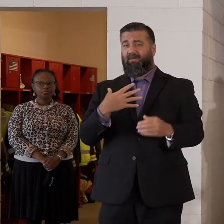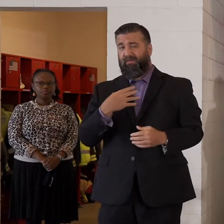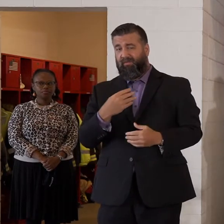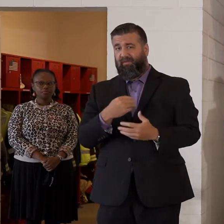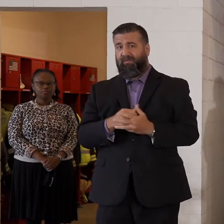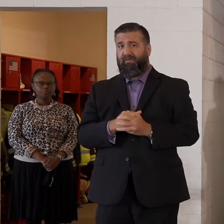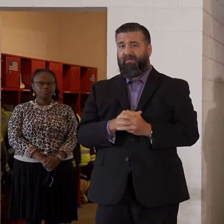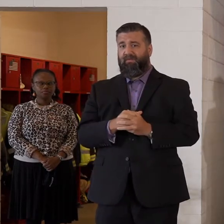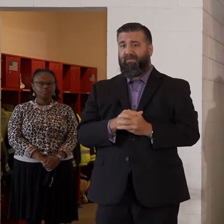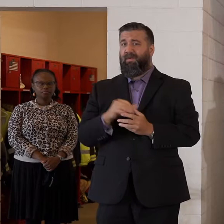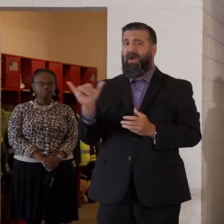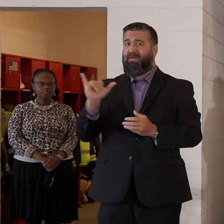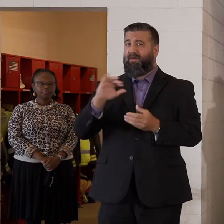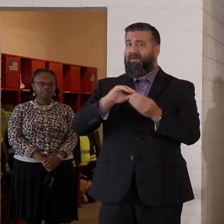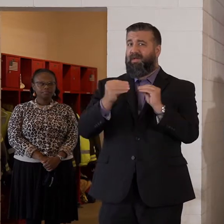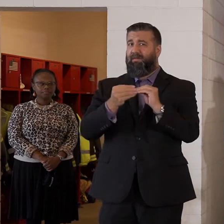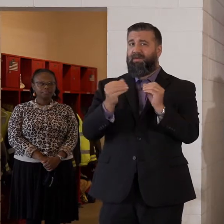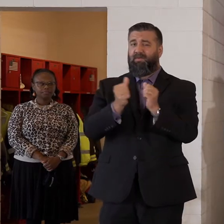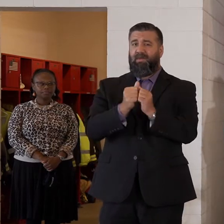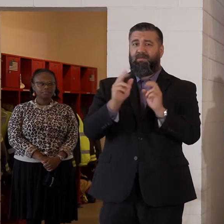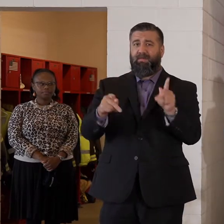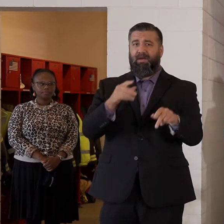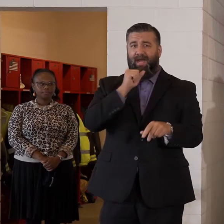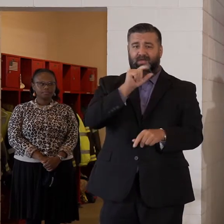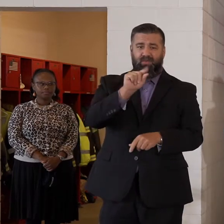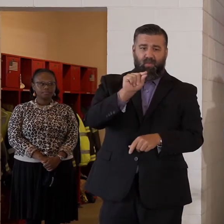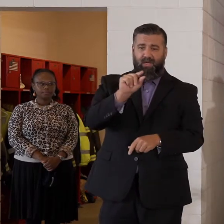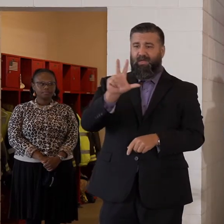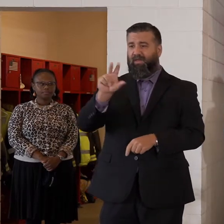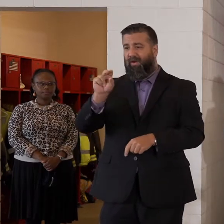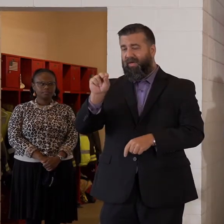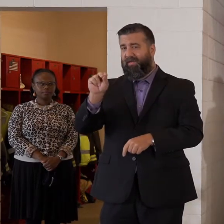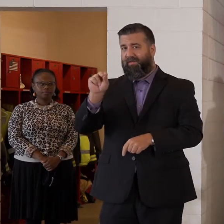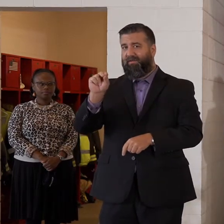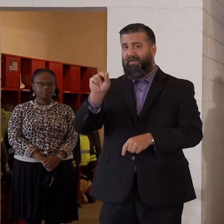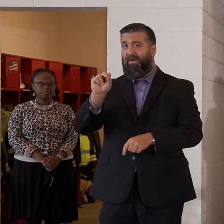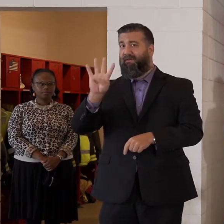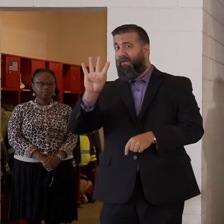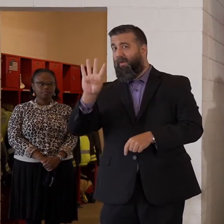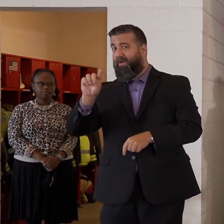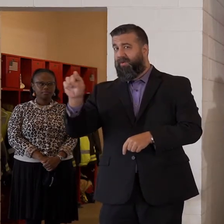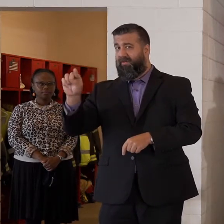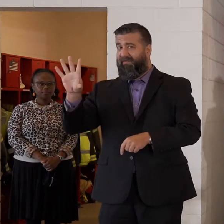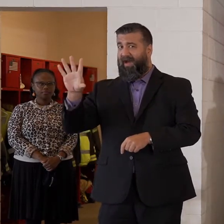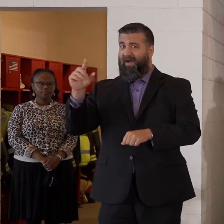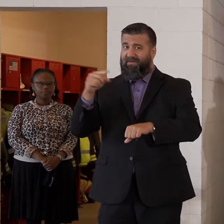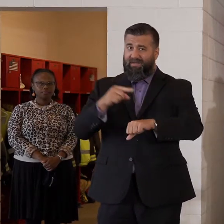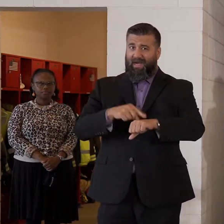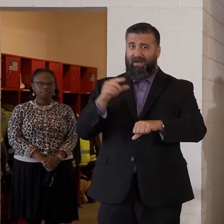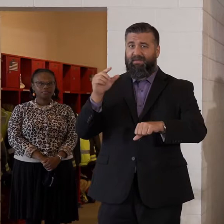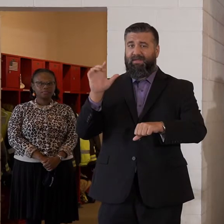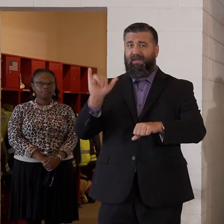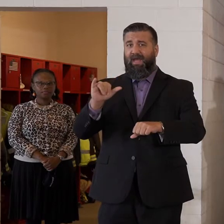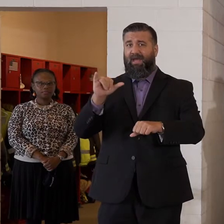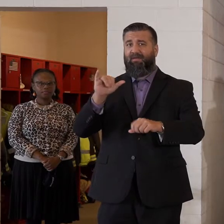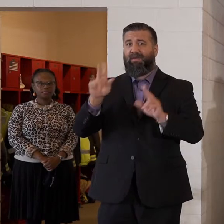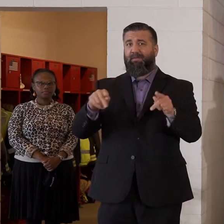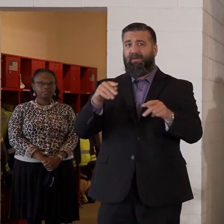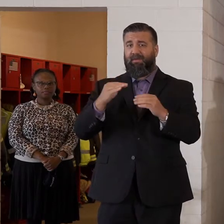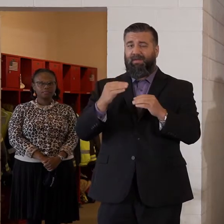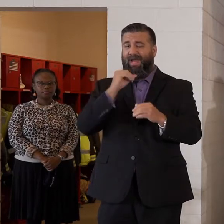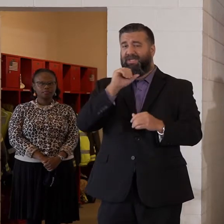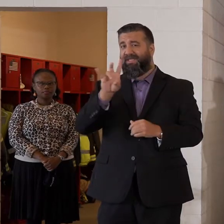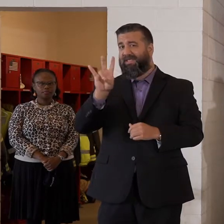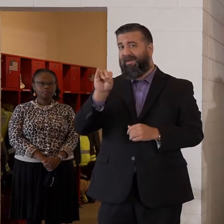their teens, in their 20s, and their 30s is 4 to 5 times that of those in their 70s or